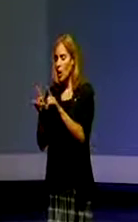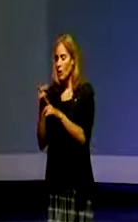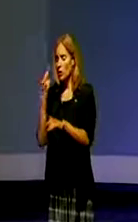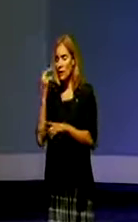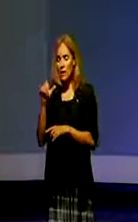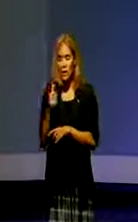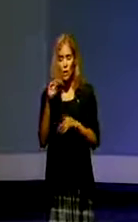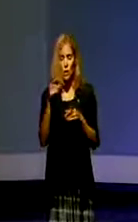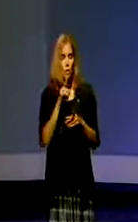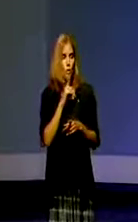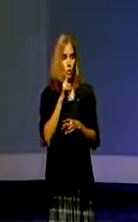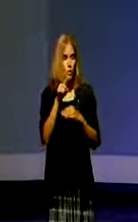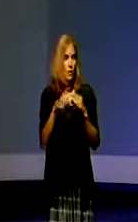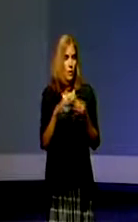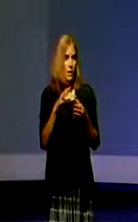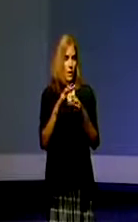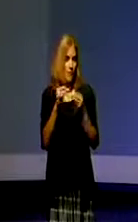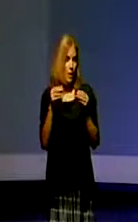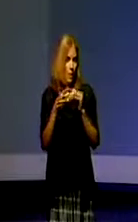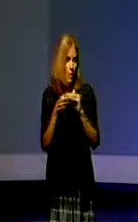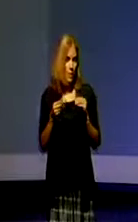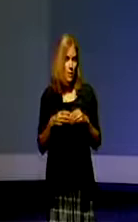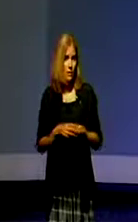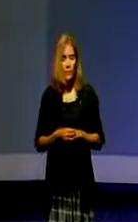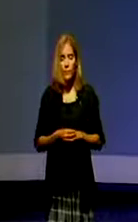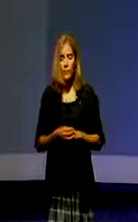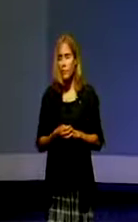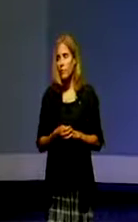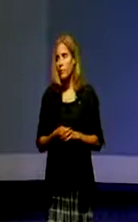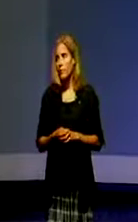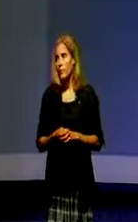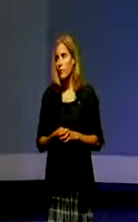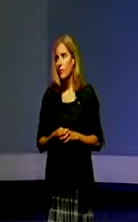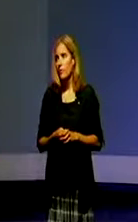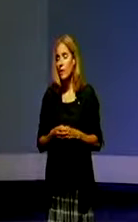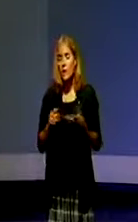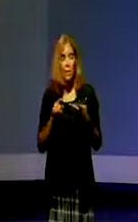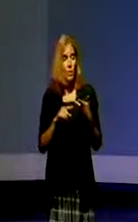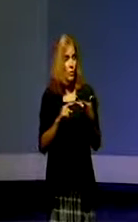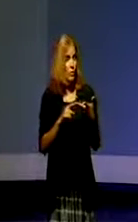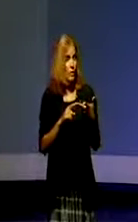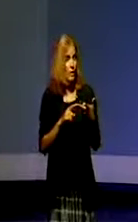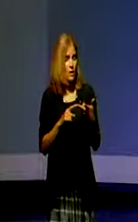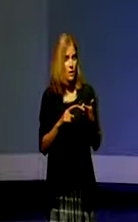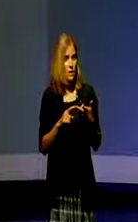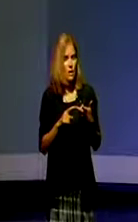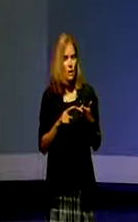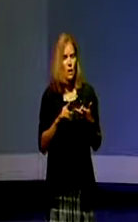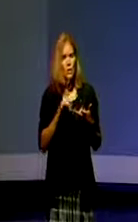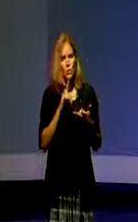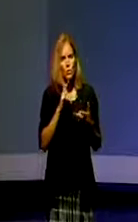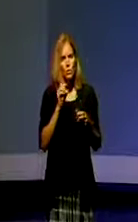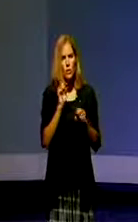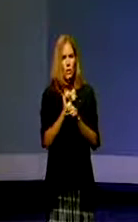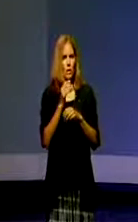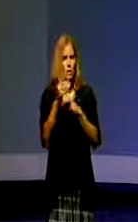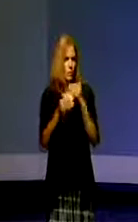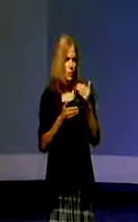another truth about this parable, that the Word of God, number three, usually works over